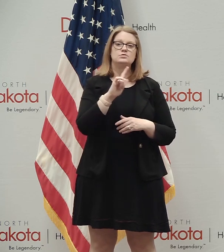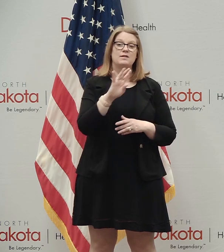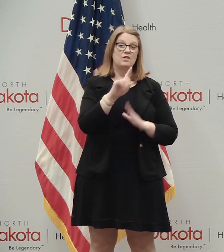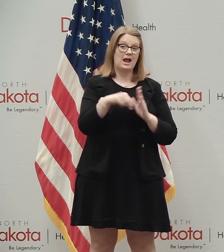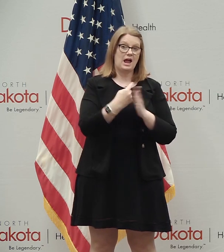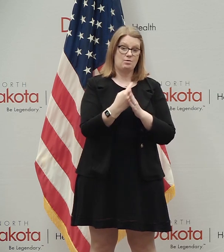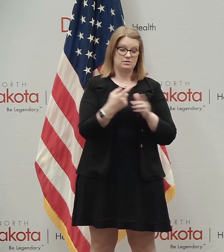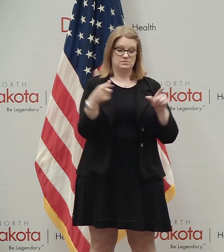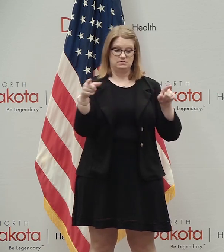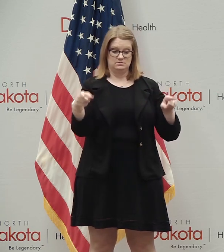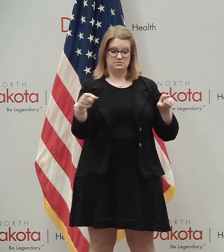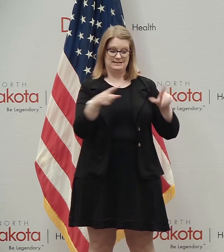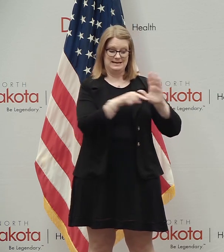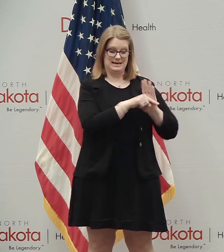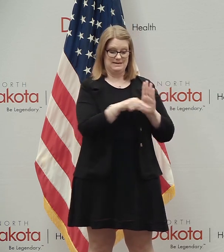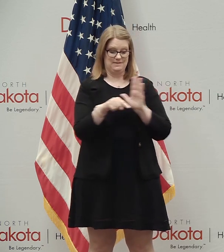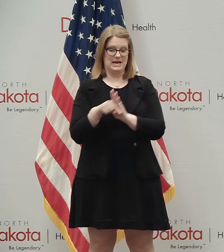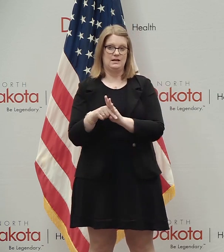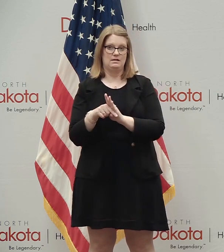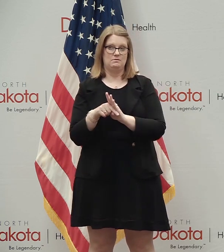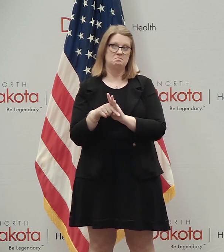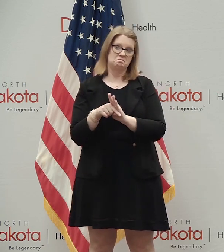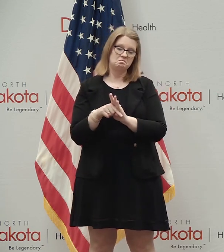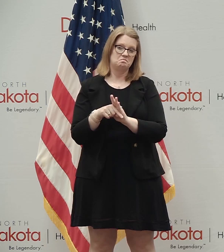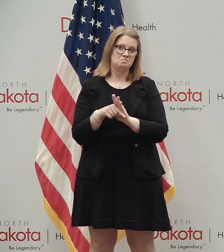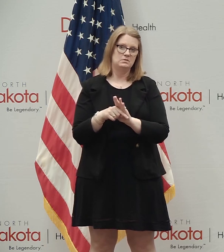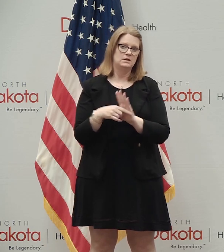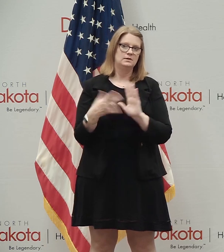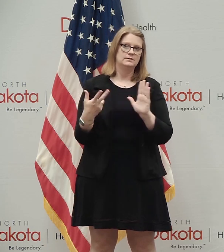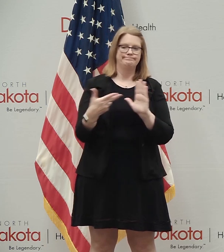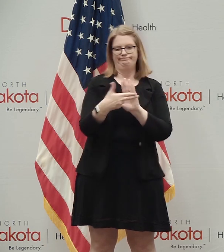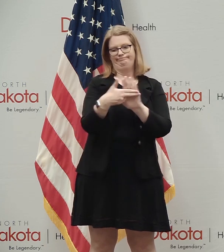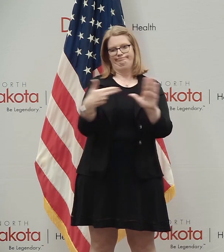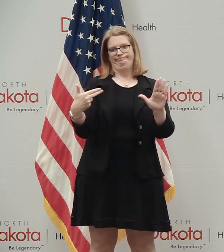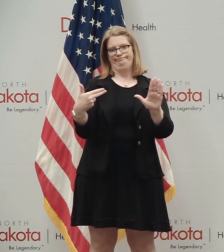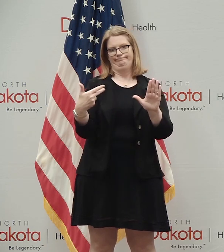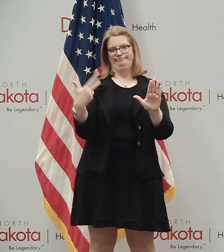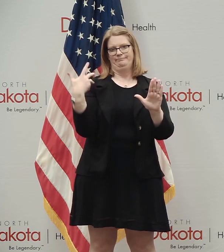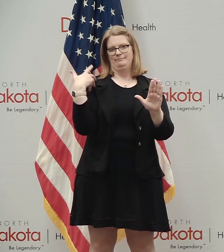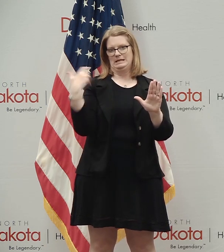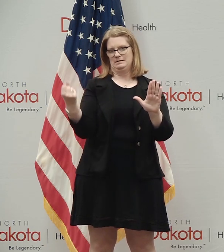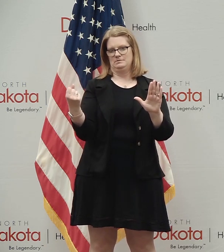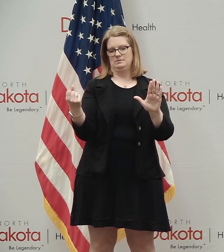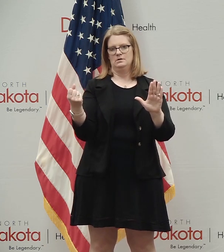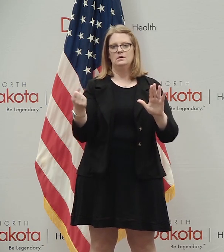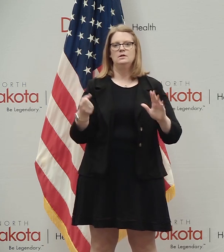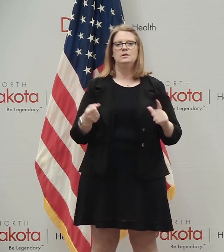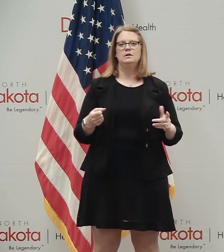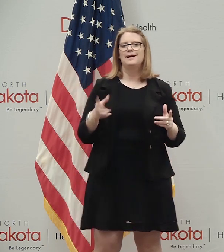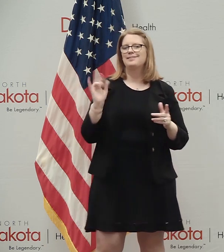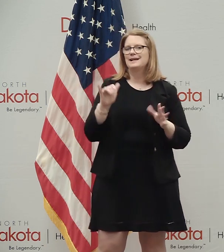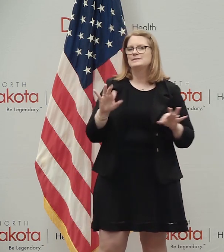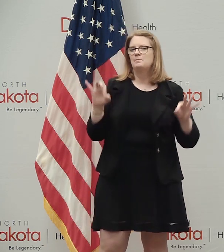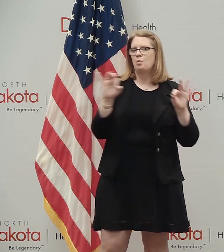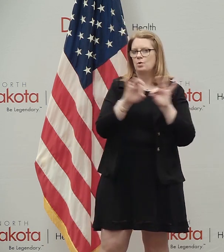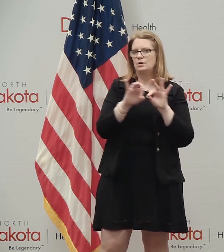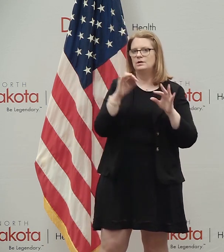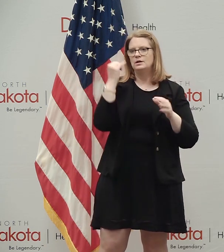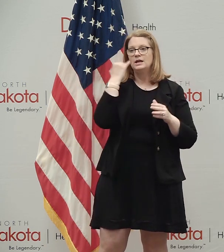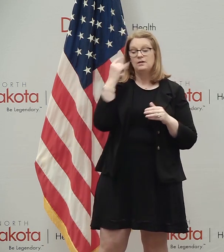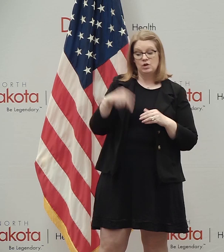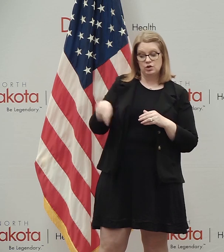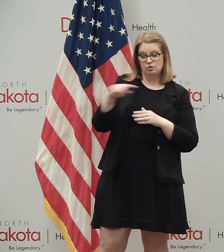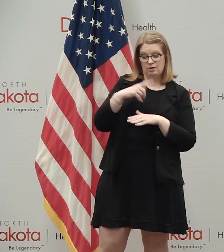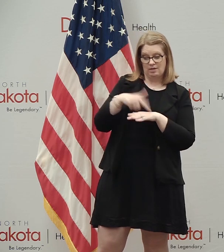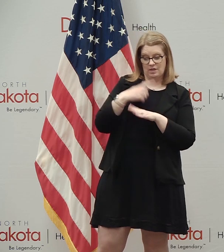both negative, that would be another way where you could be deemed negative. And that matters because if you're in a long-term